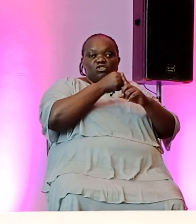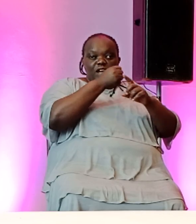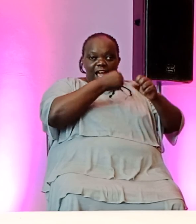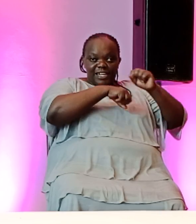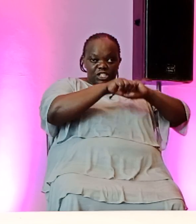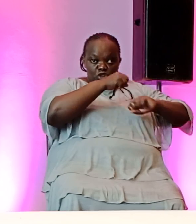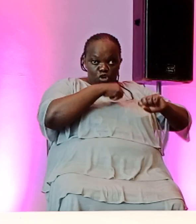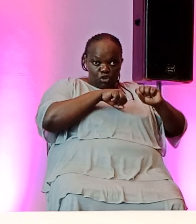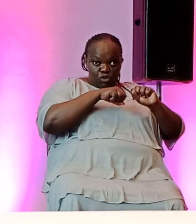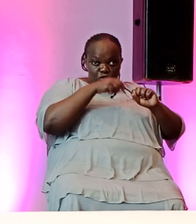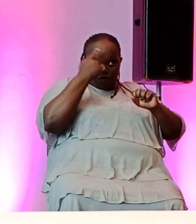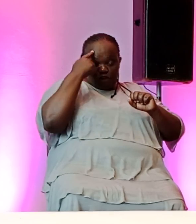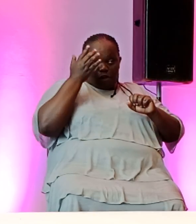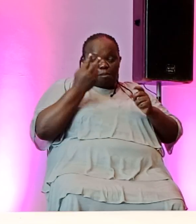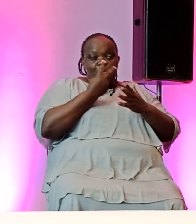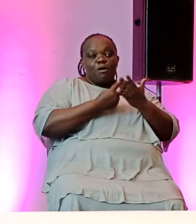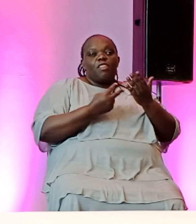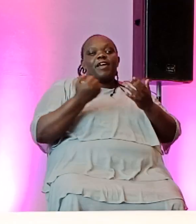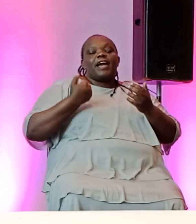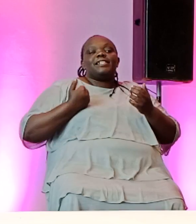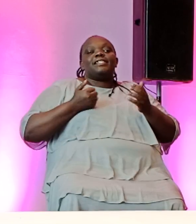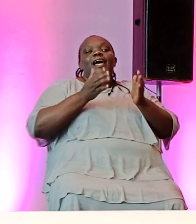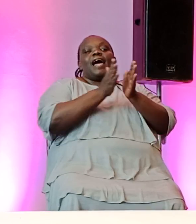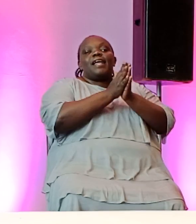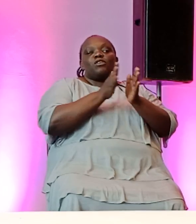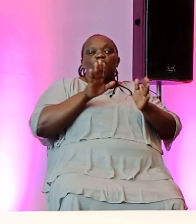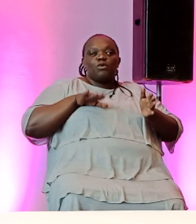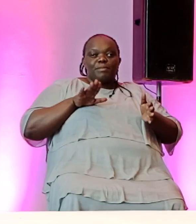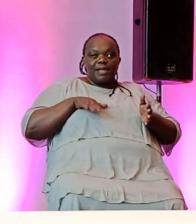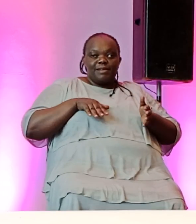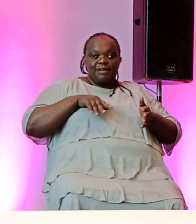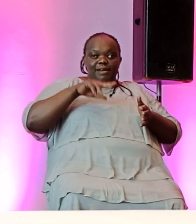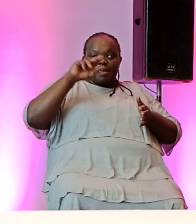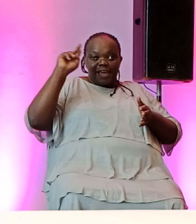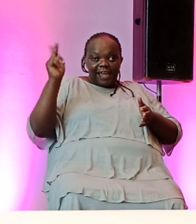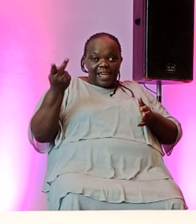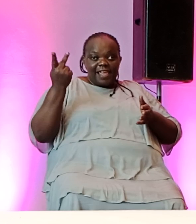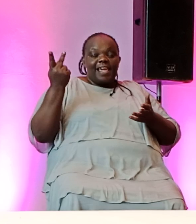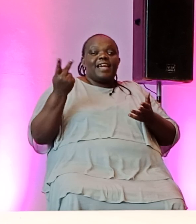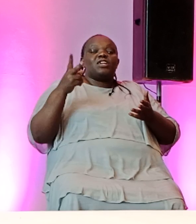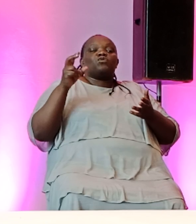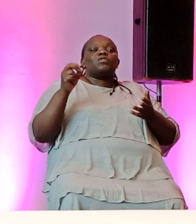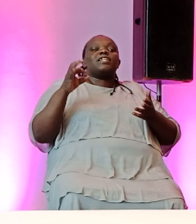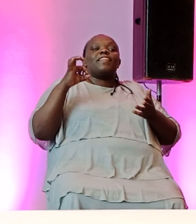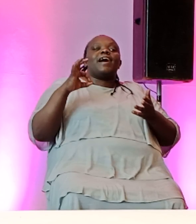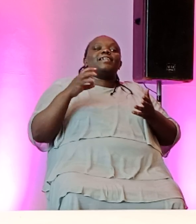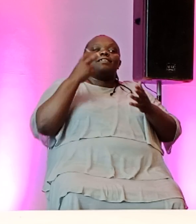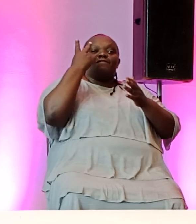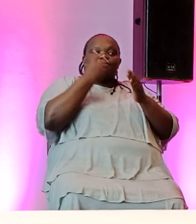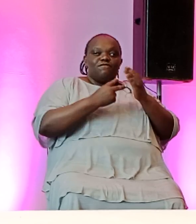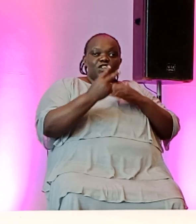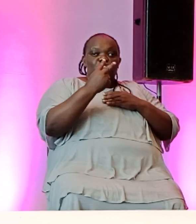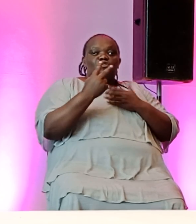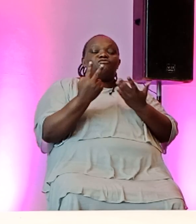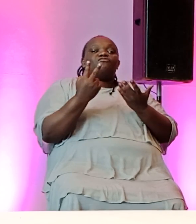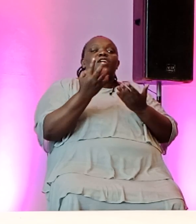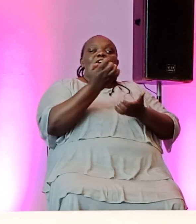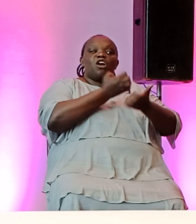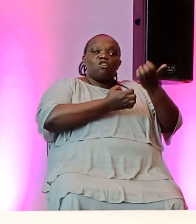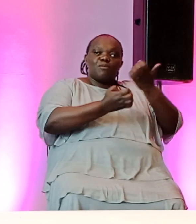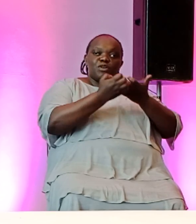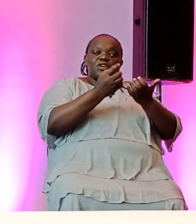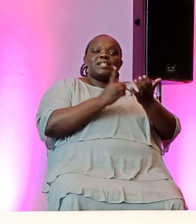action for both girls and women, the Kenya Vision 2030 Blueprint for